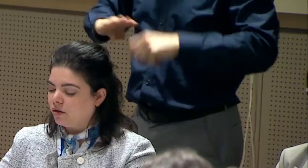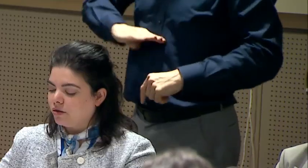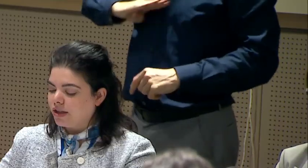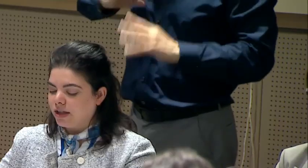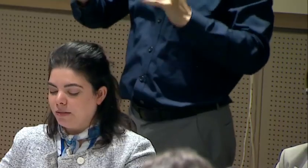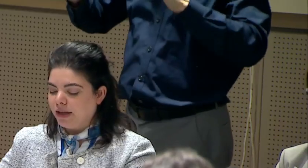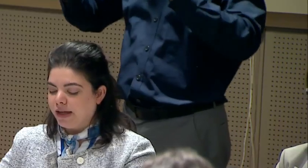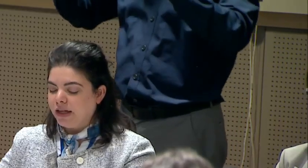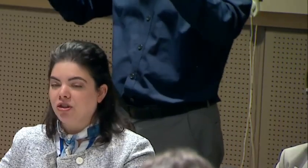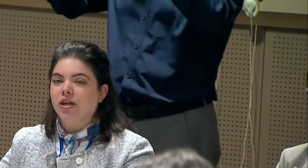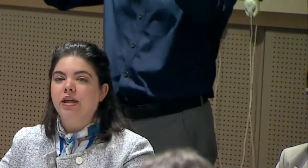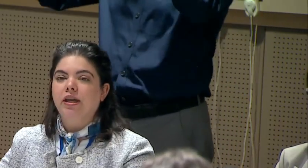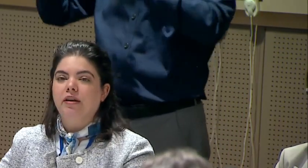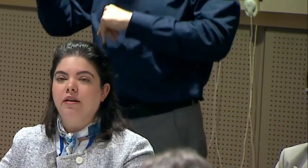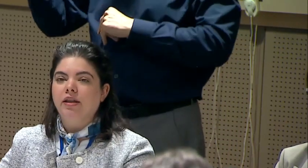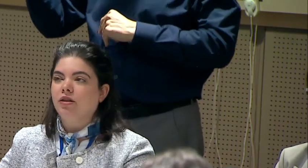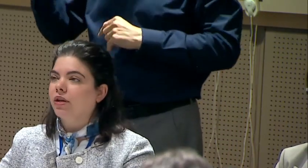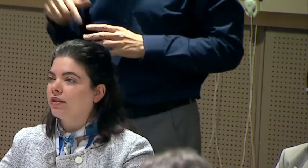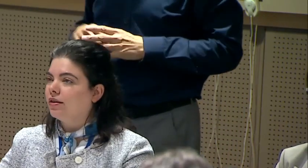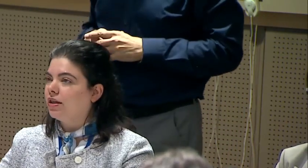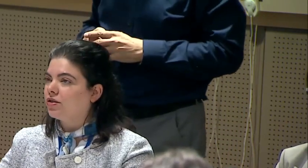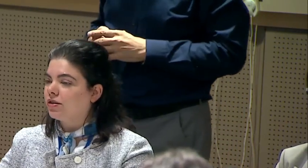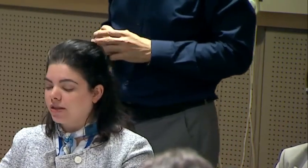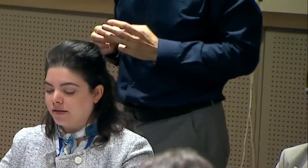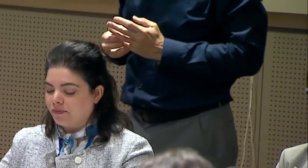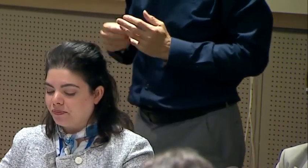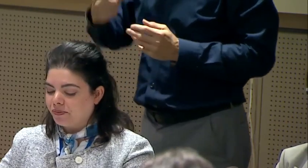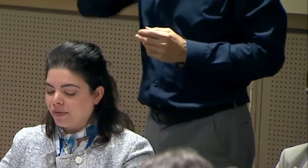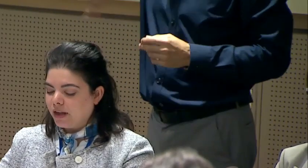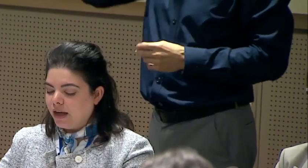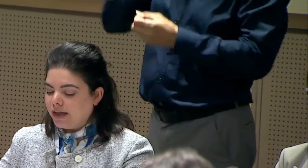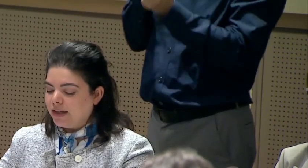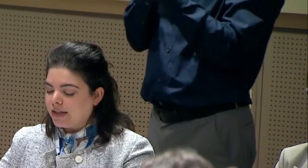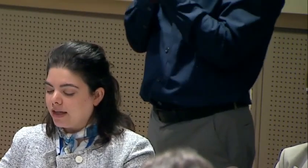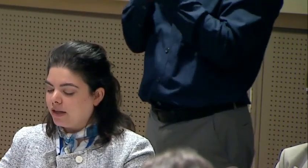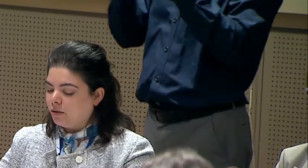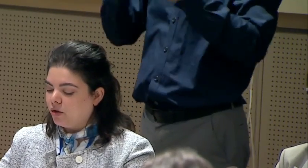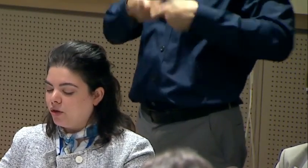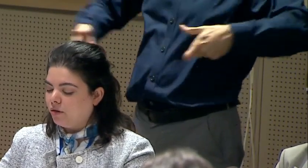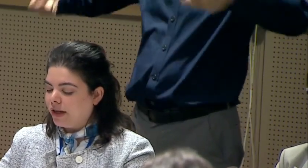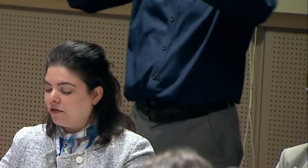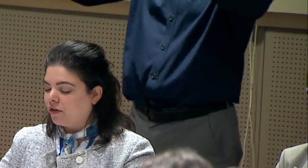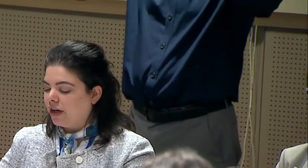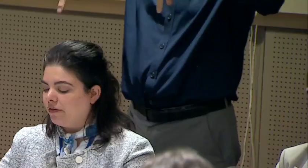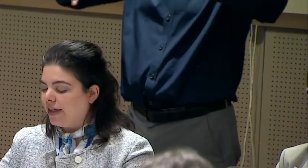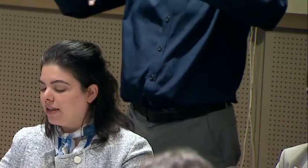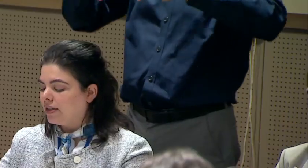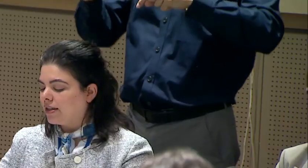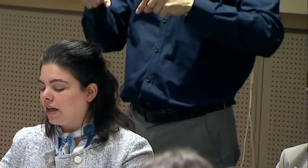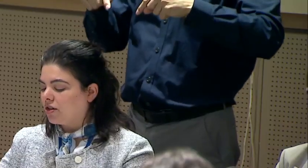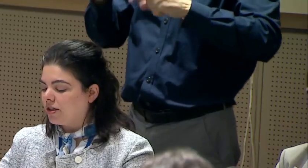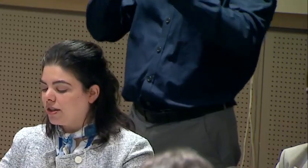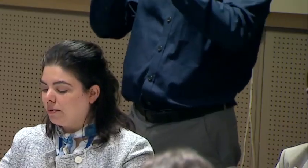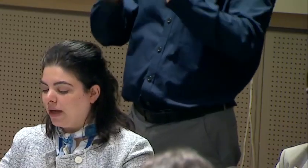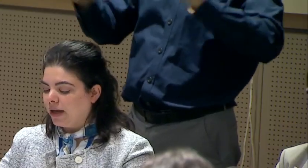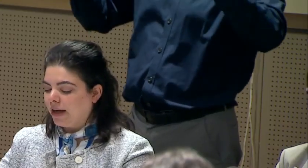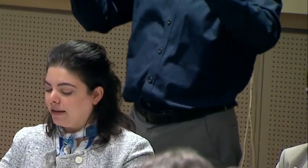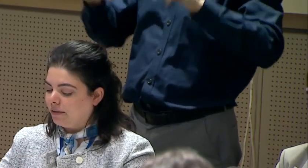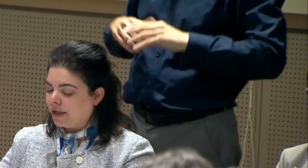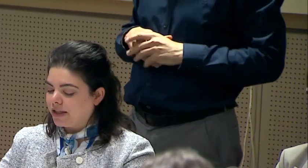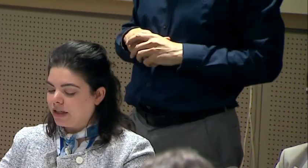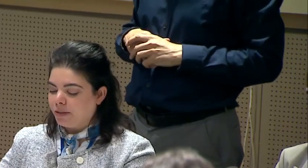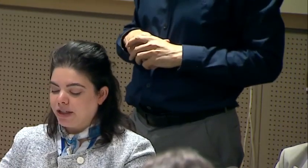think tank on autism and aging here at the United Nations. This set the ball rolling for elevating discussions